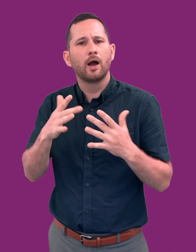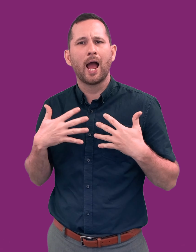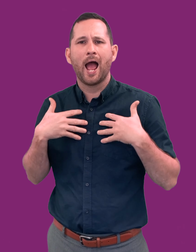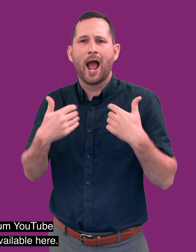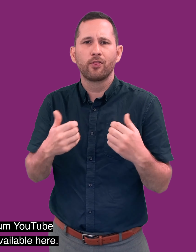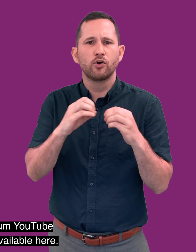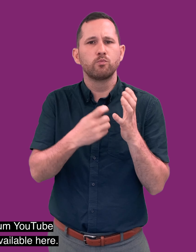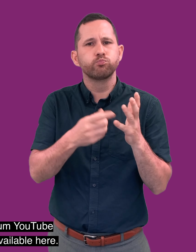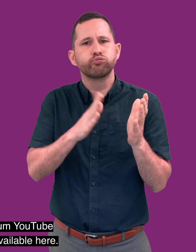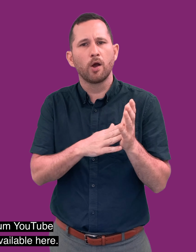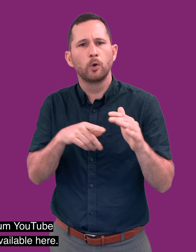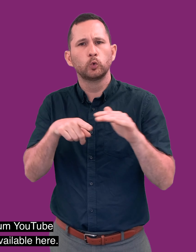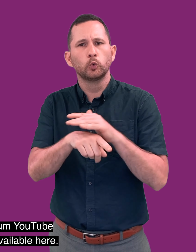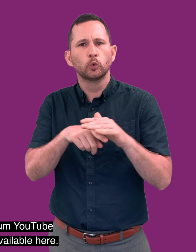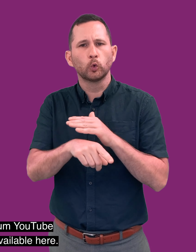Healthy Brum YouTube channel